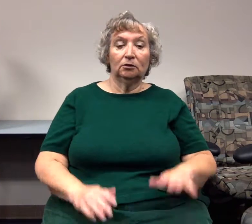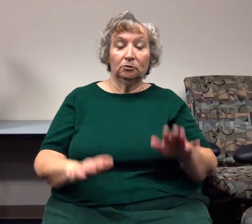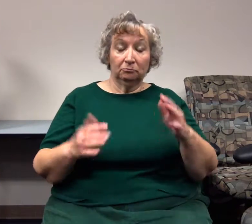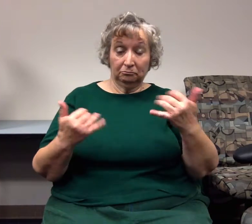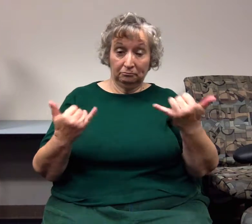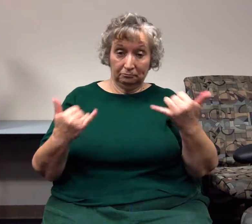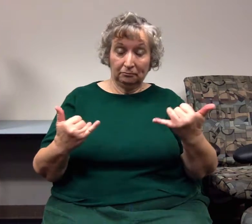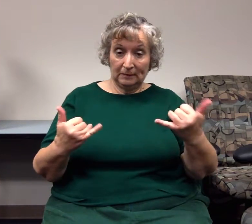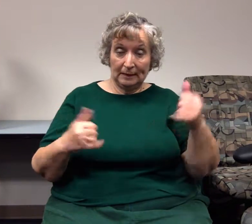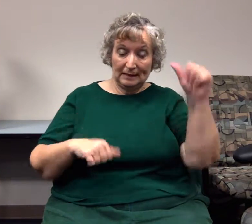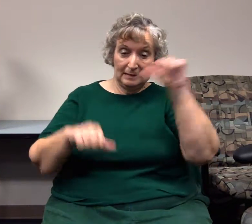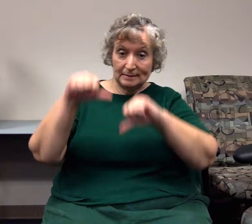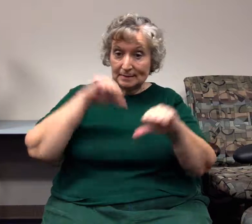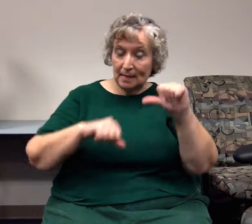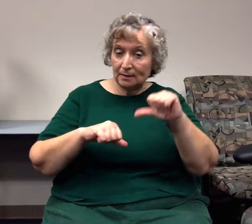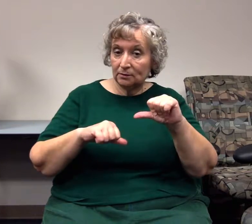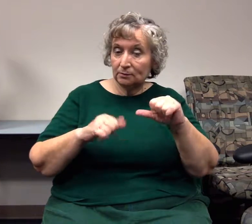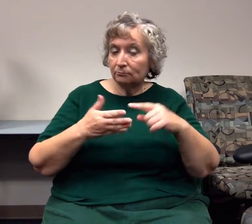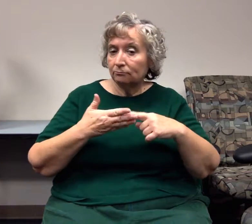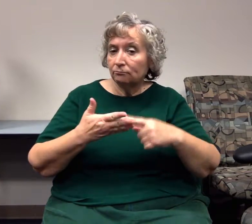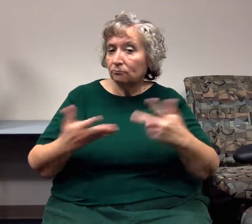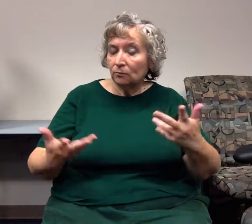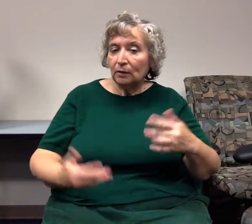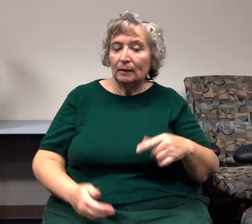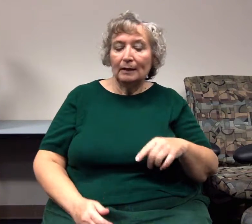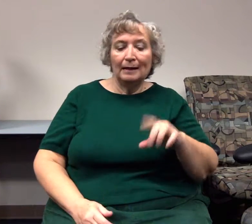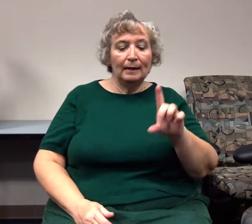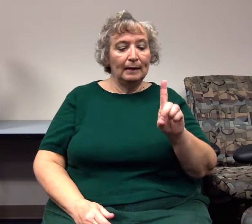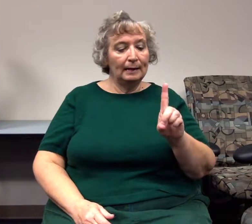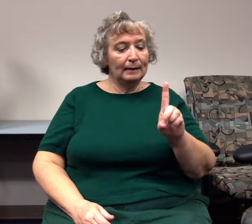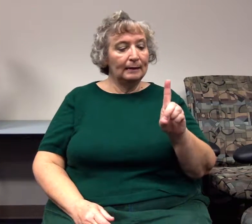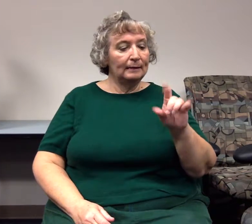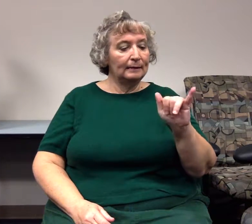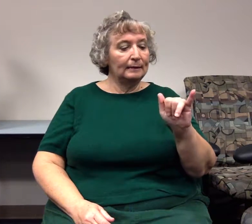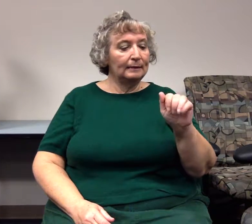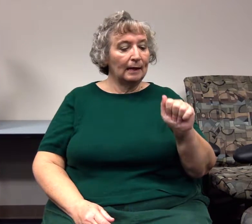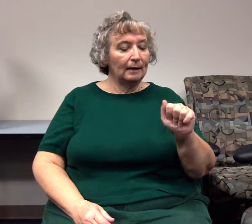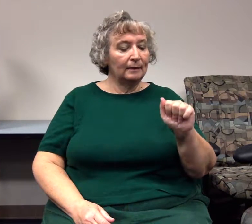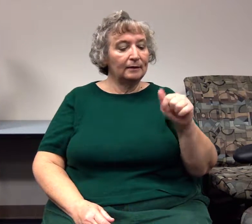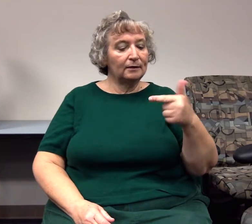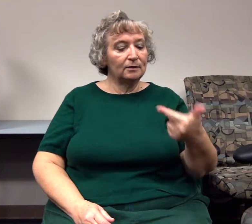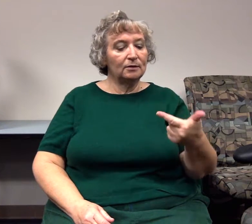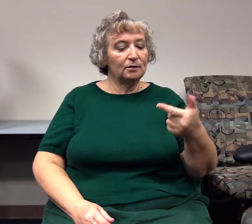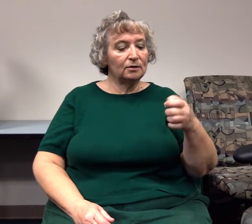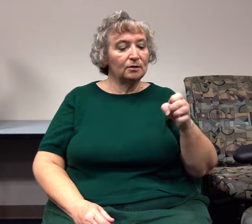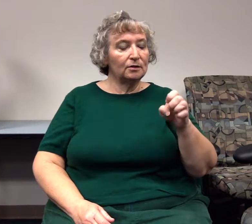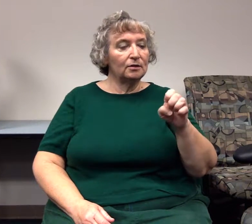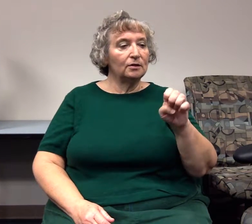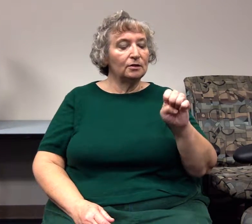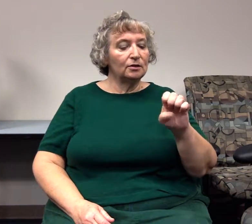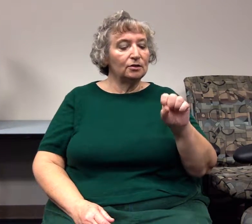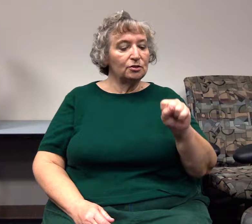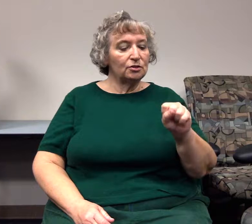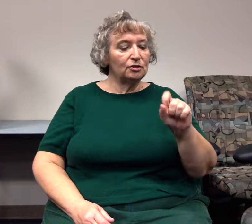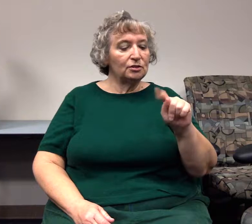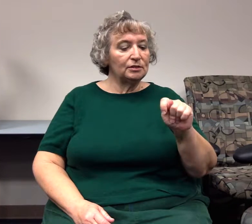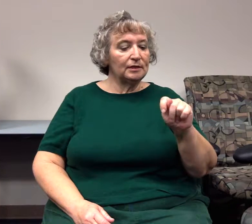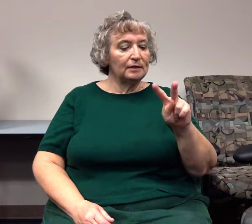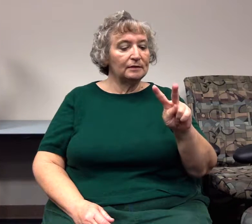And you know, we just had lunch, and we're sitting here, and our bodies are actually doing the things that we're going to talk about right now.